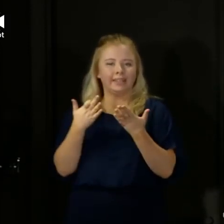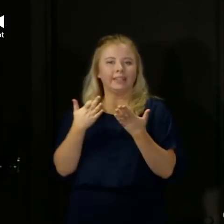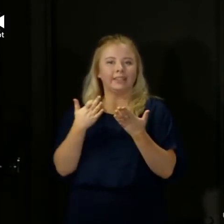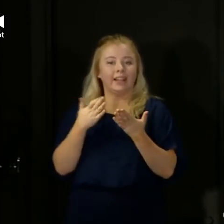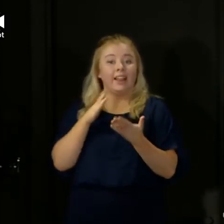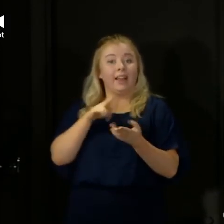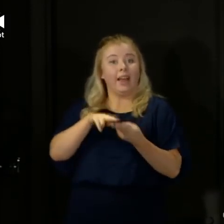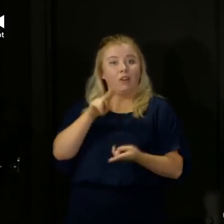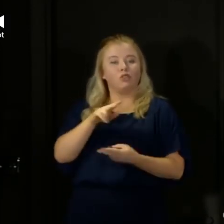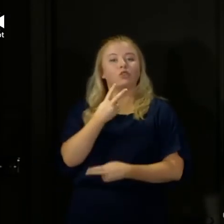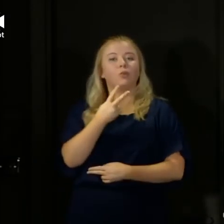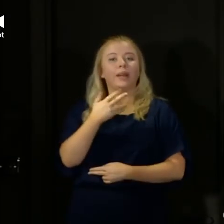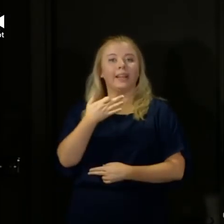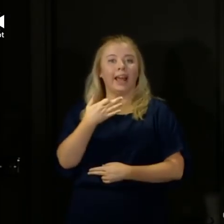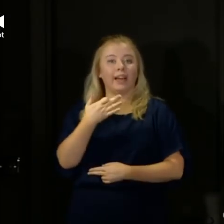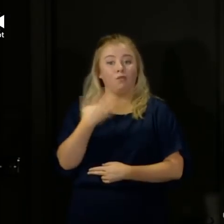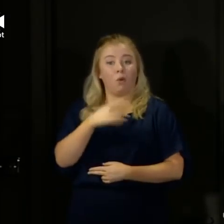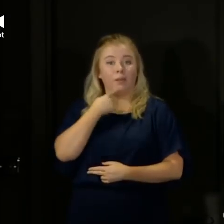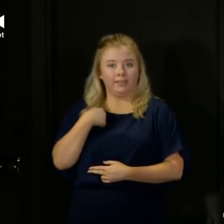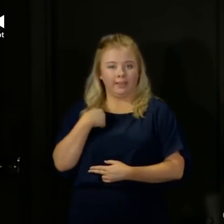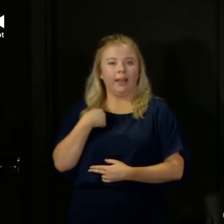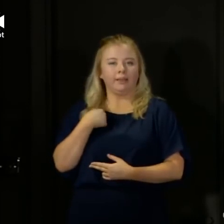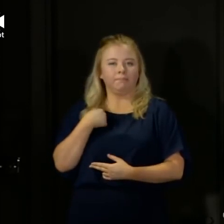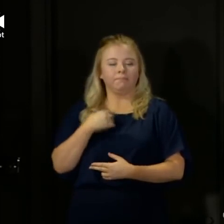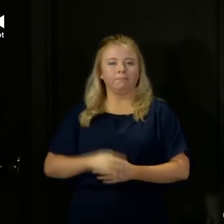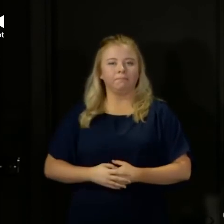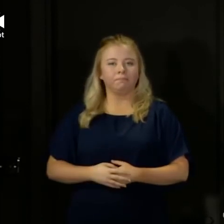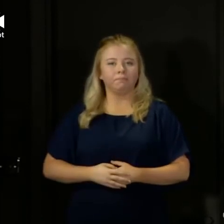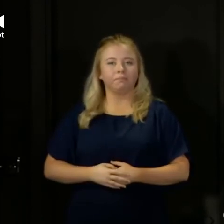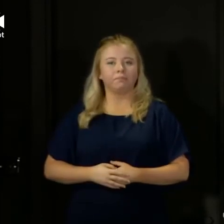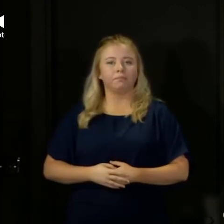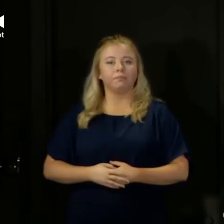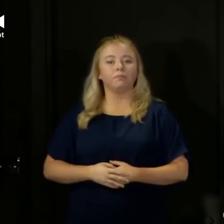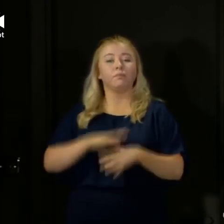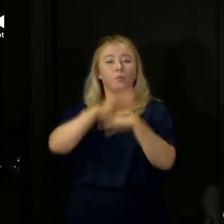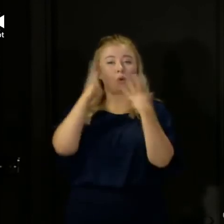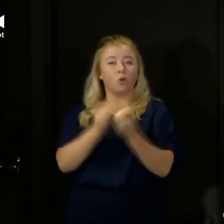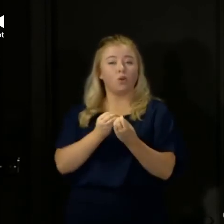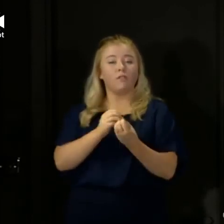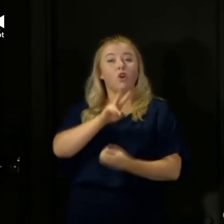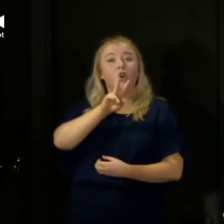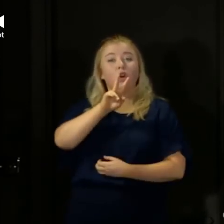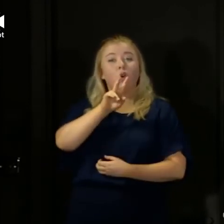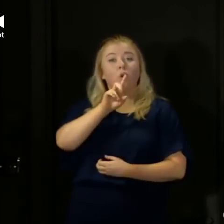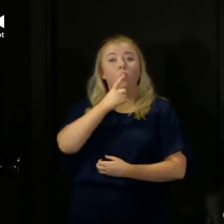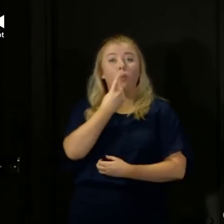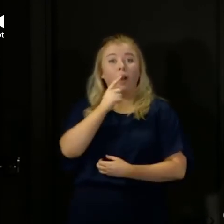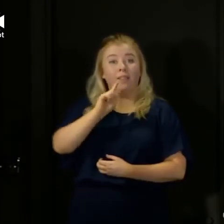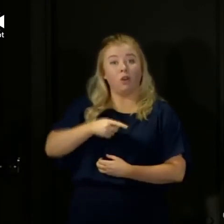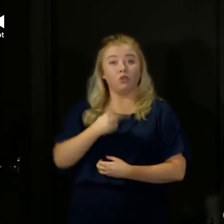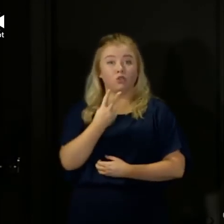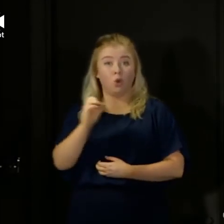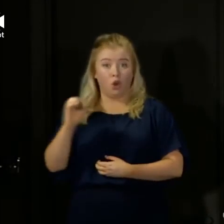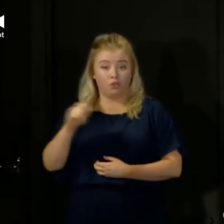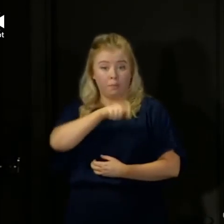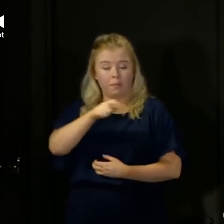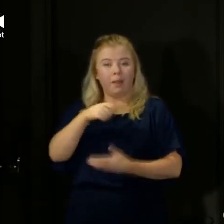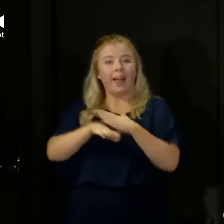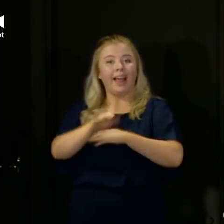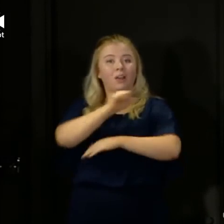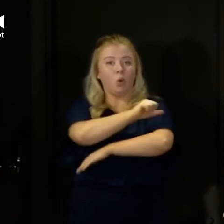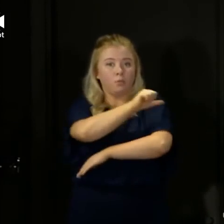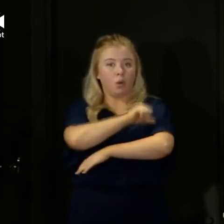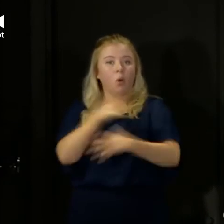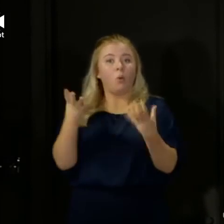increase of 29 from yesterday. A total of 1,200 patients are in hospital with confirmed or suspected